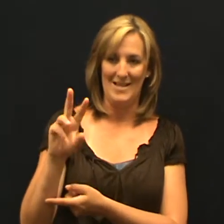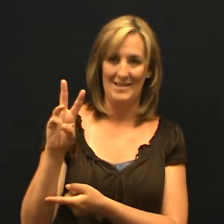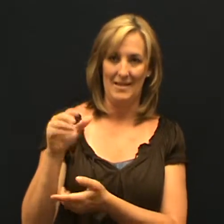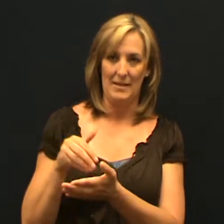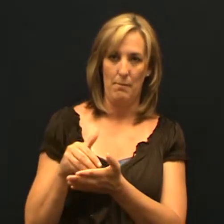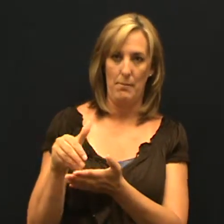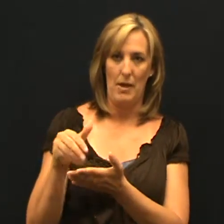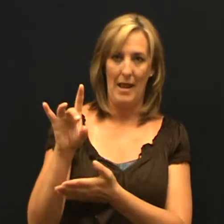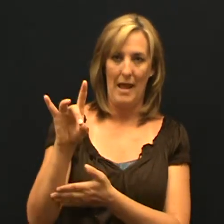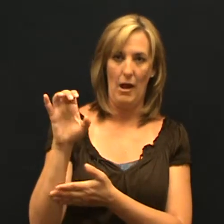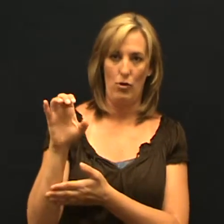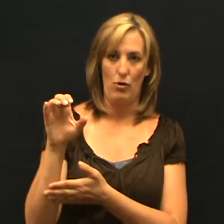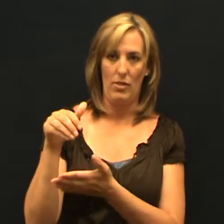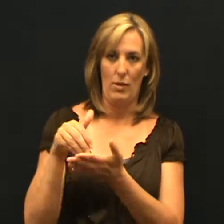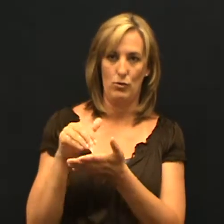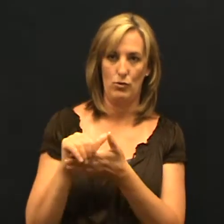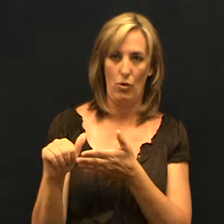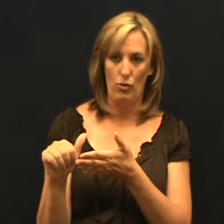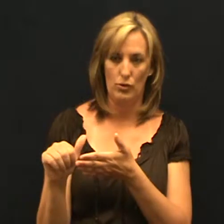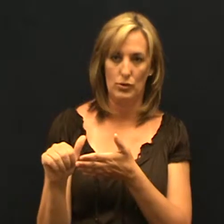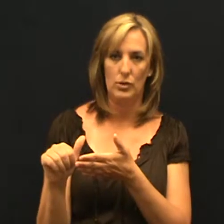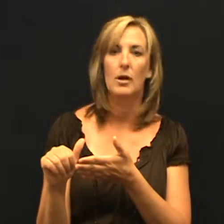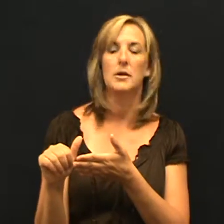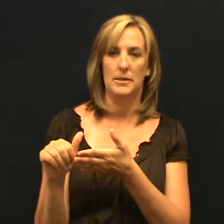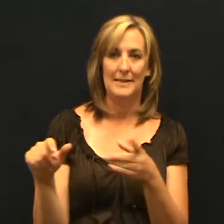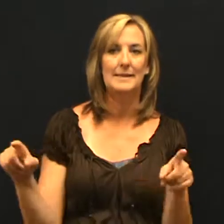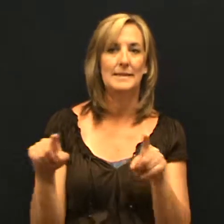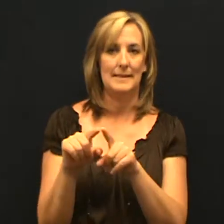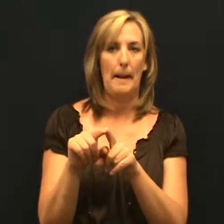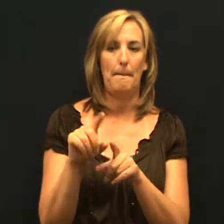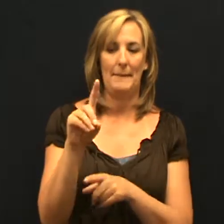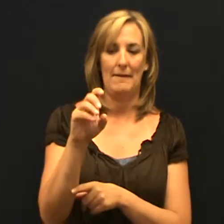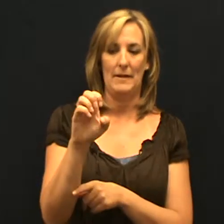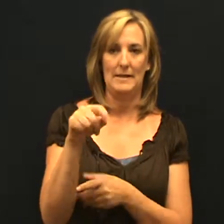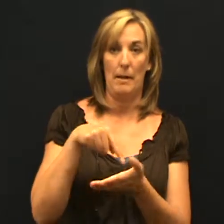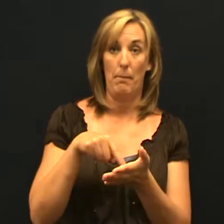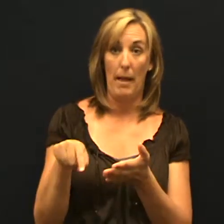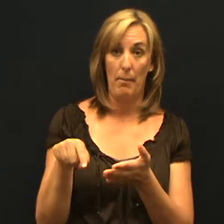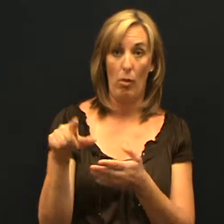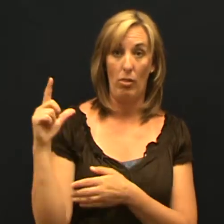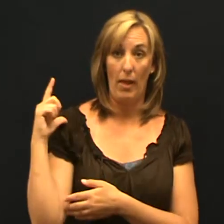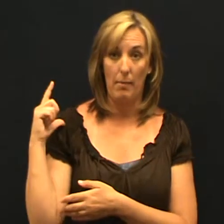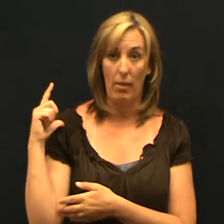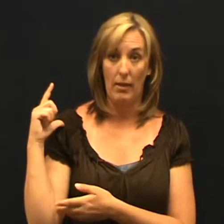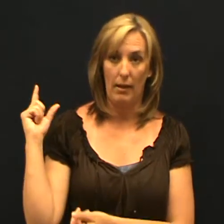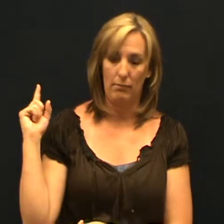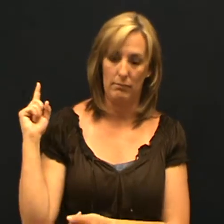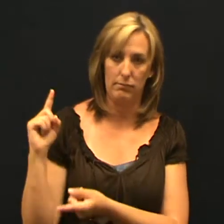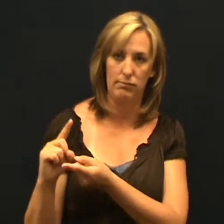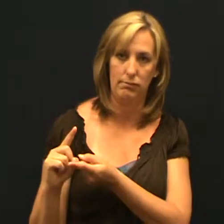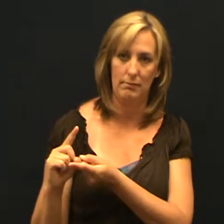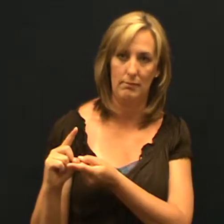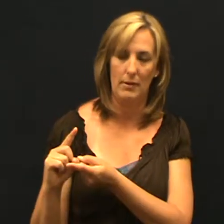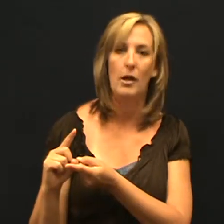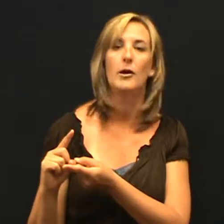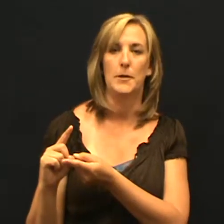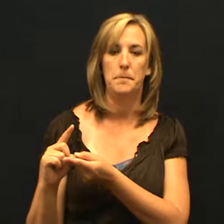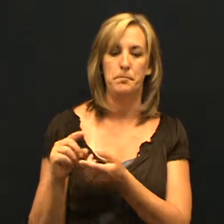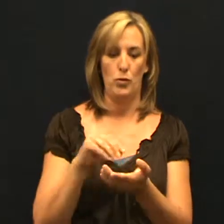$36,800,000, and so does that dividends payable liability because we're paying it now. So we record it with a debit to dividends